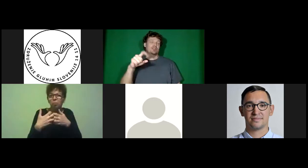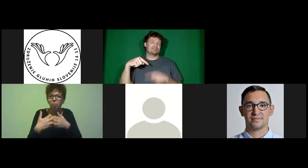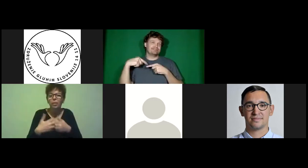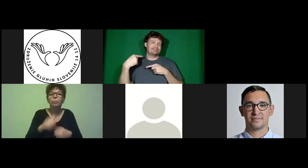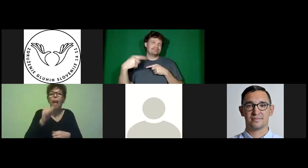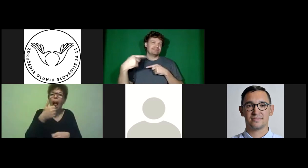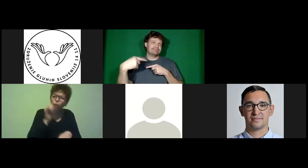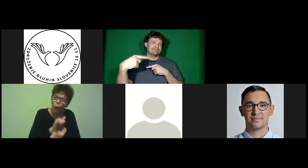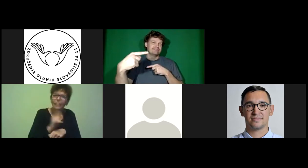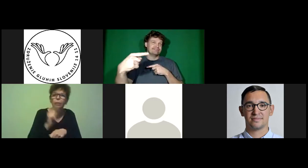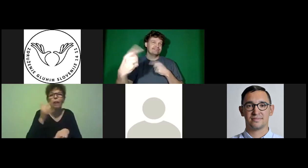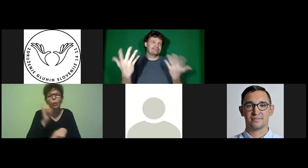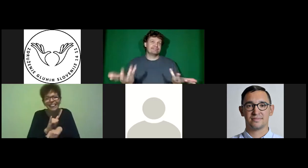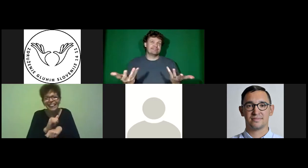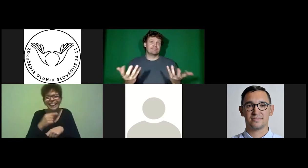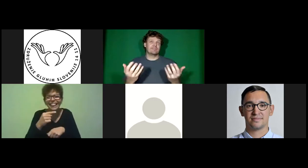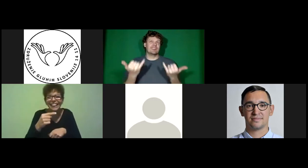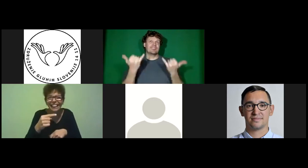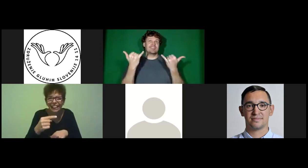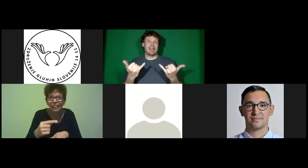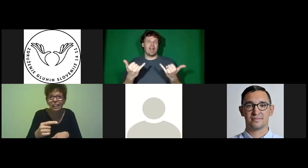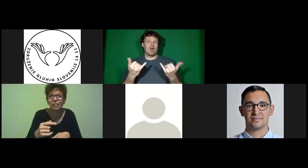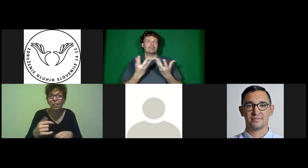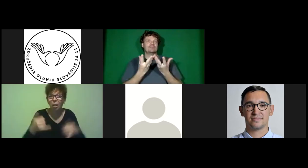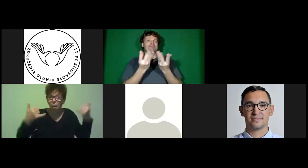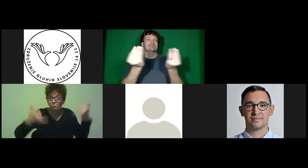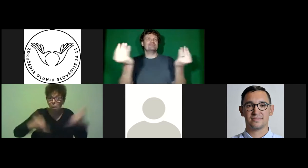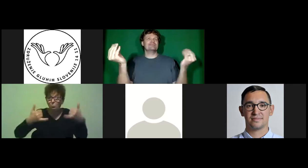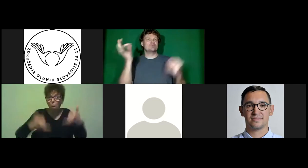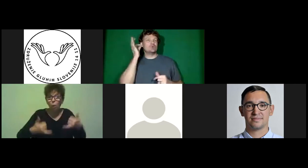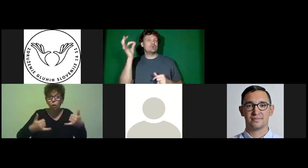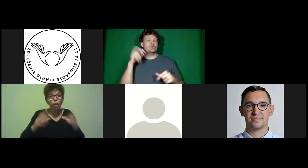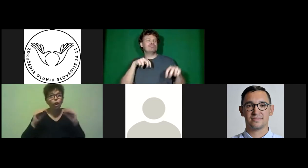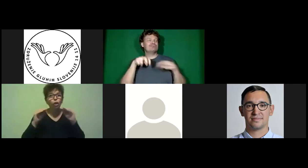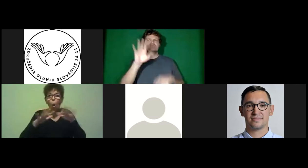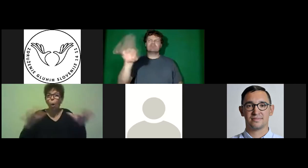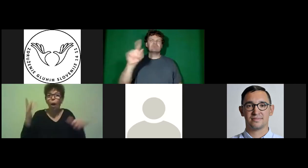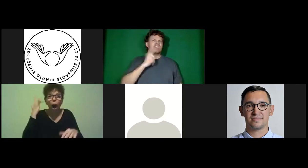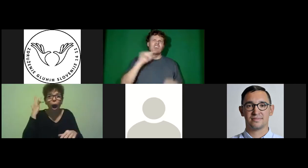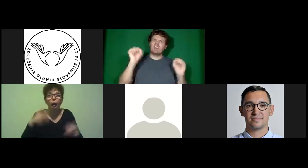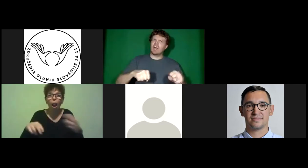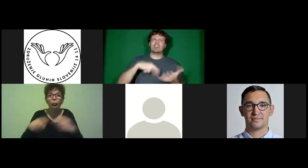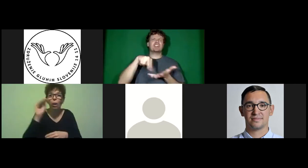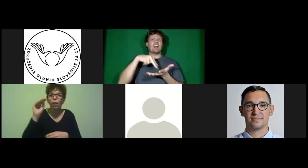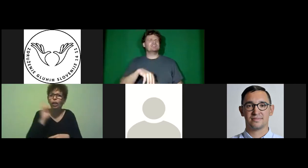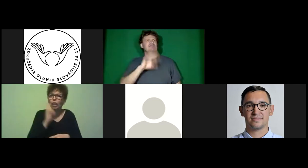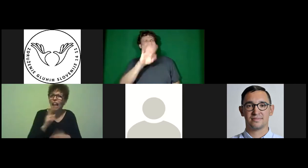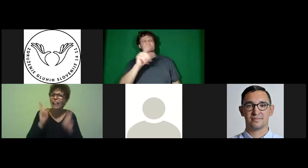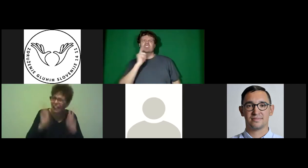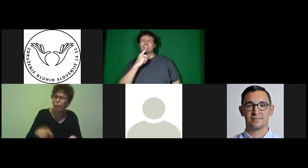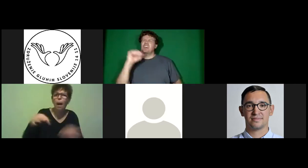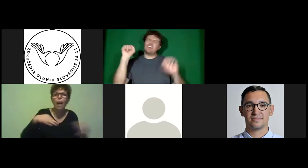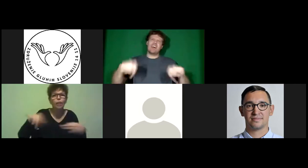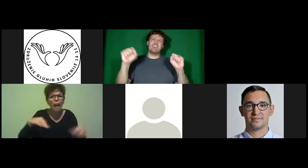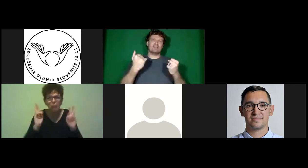175 centimeters, but after weeks and weeks, and my dance partner was much smaller than I, but